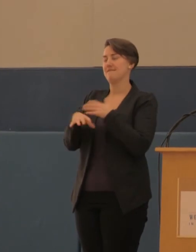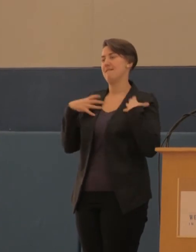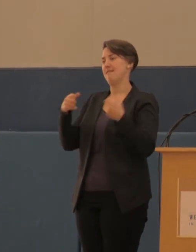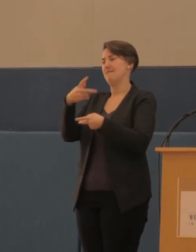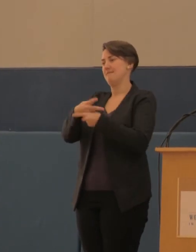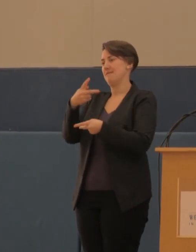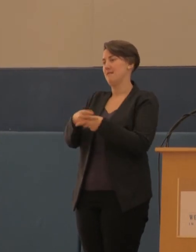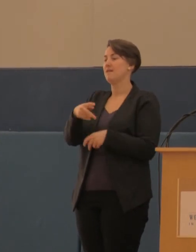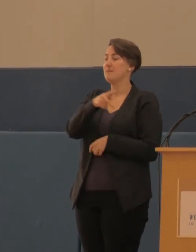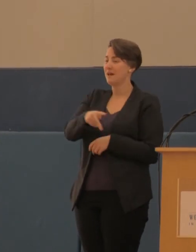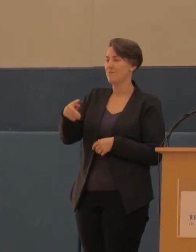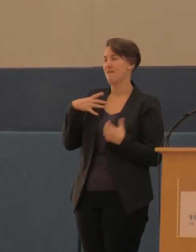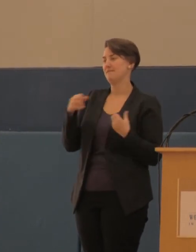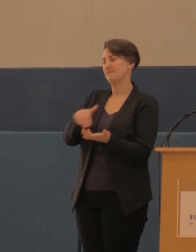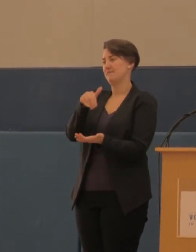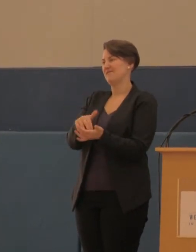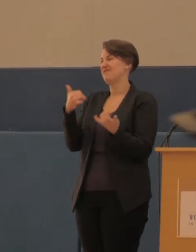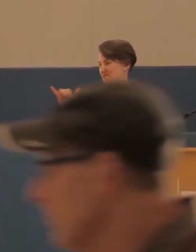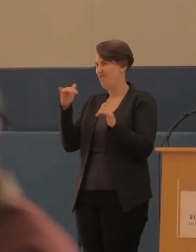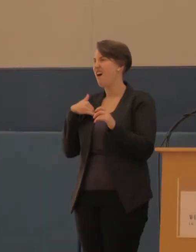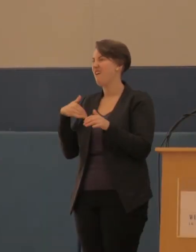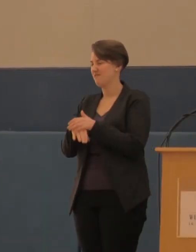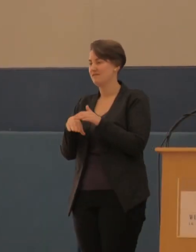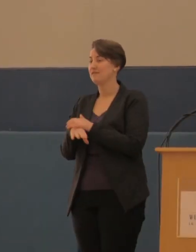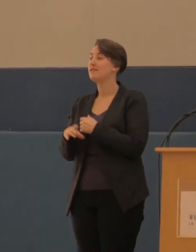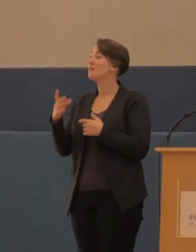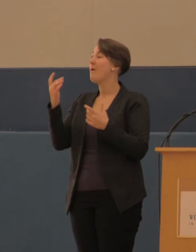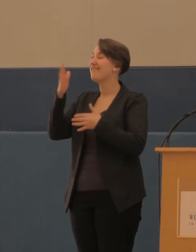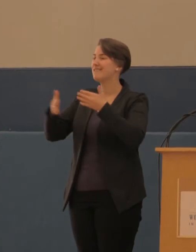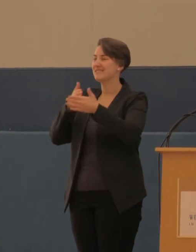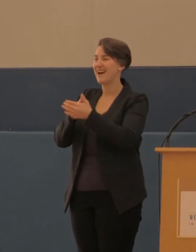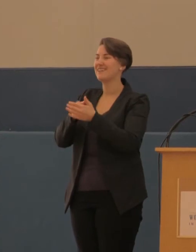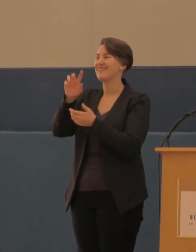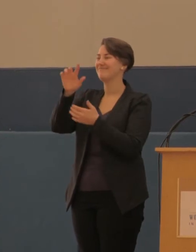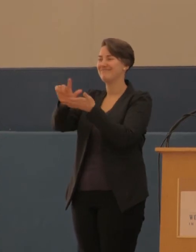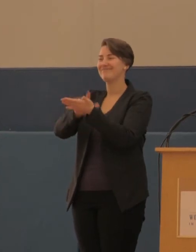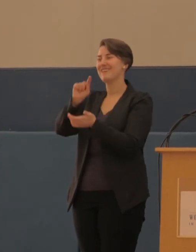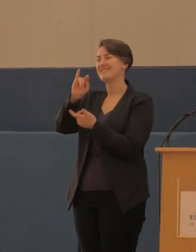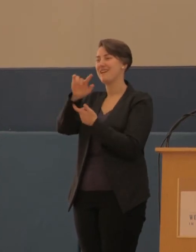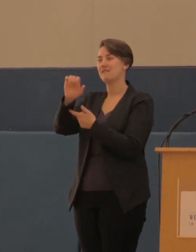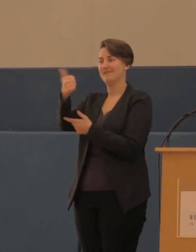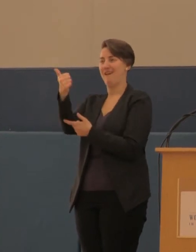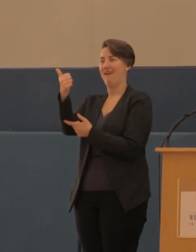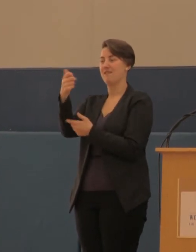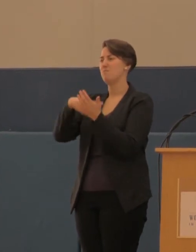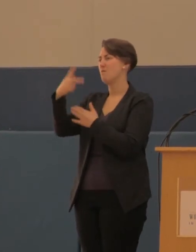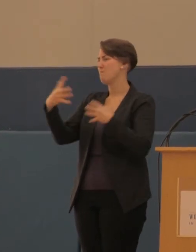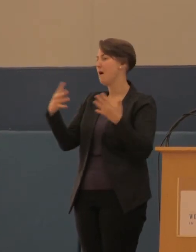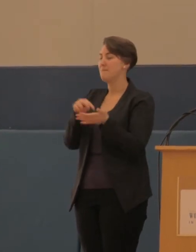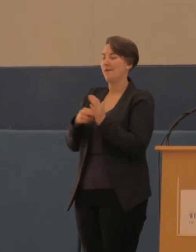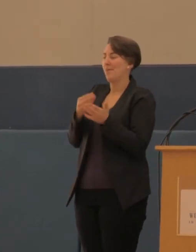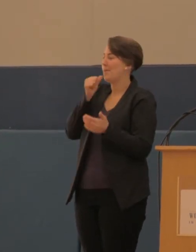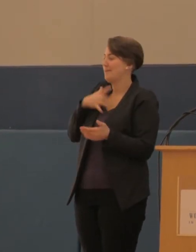at Planned Parenthood health centers. Most notably, attacks on the Title X program, which helps women who don't have the money